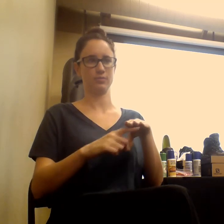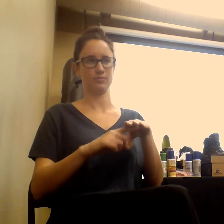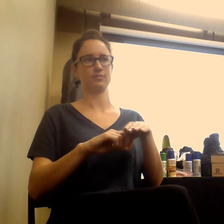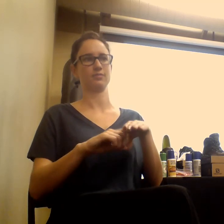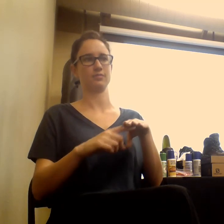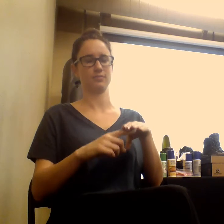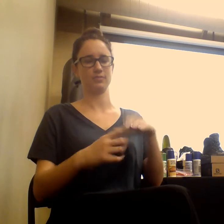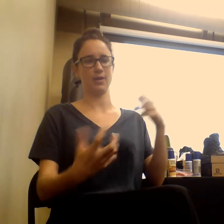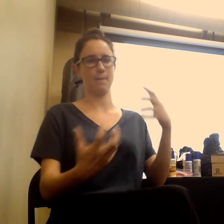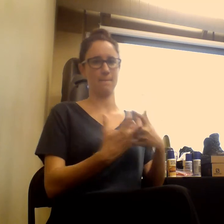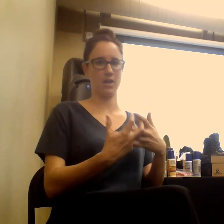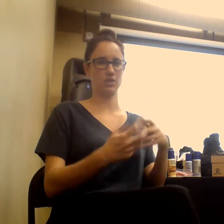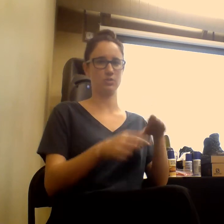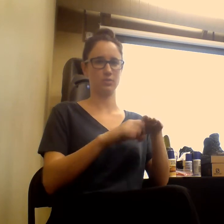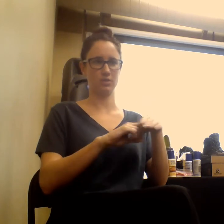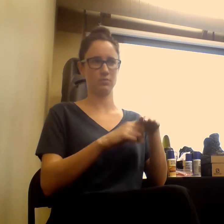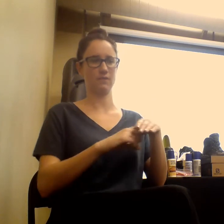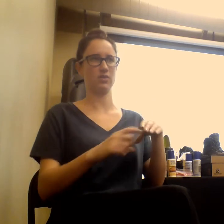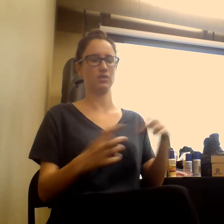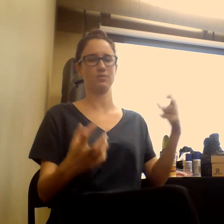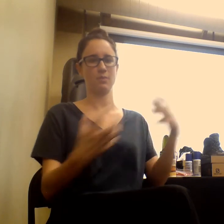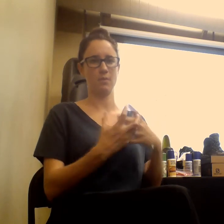Got a few minutes left.